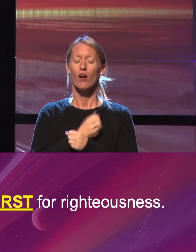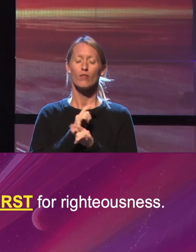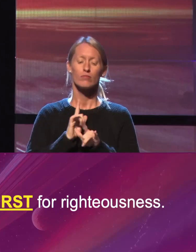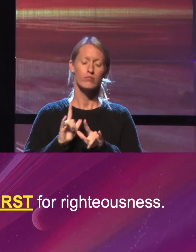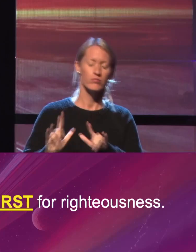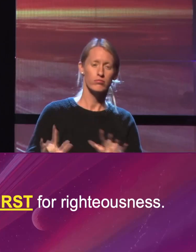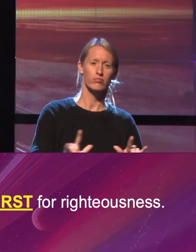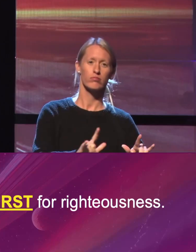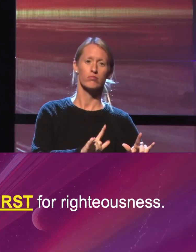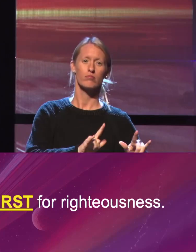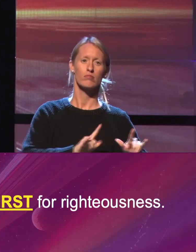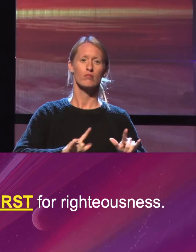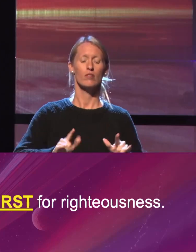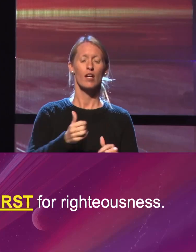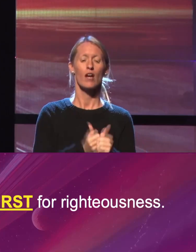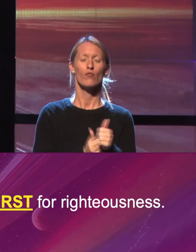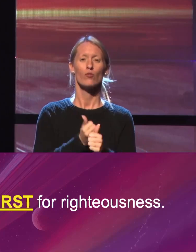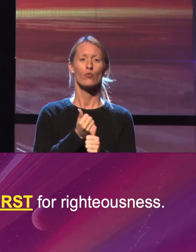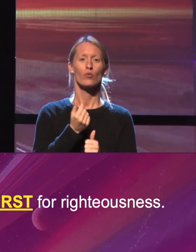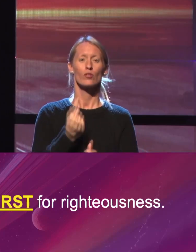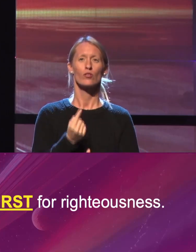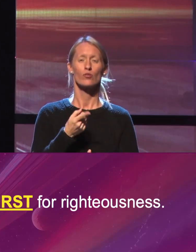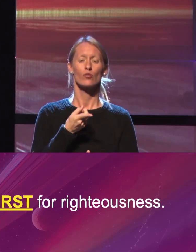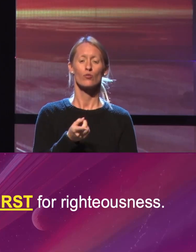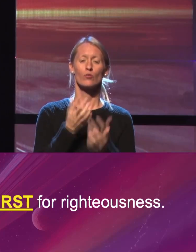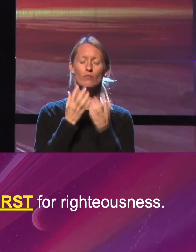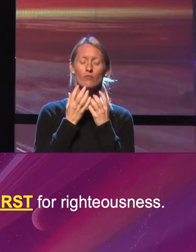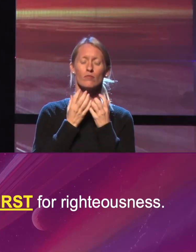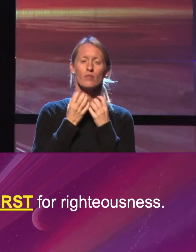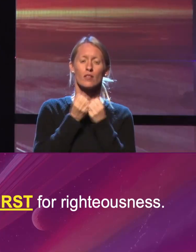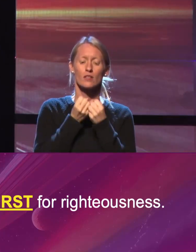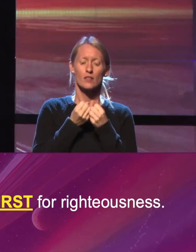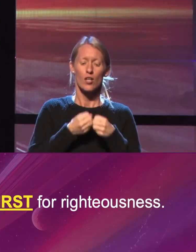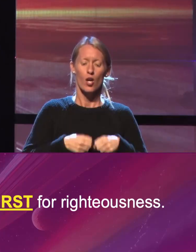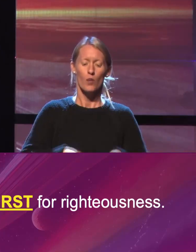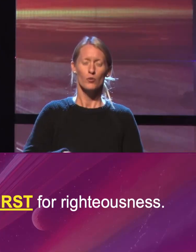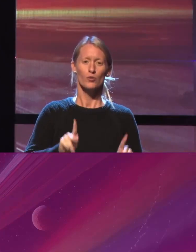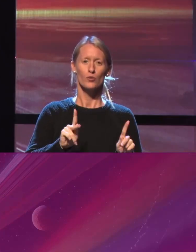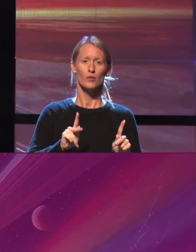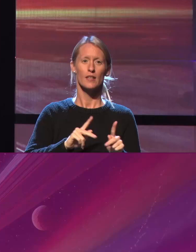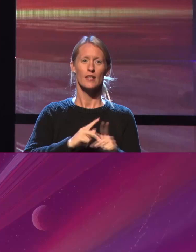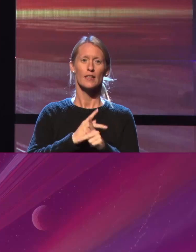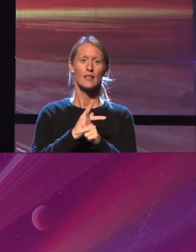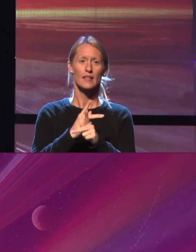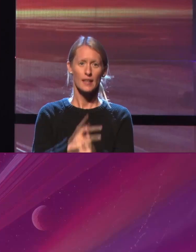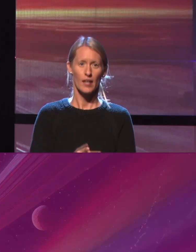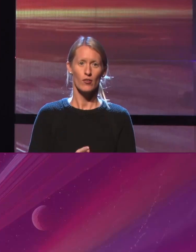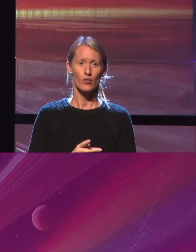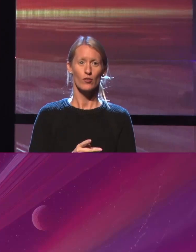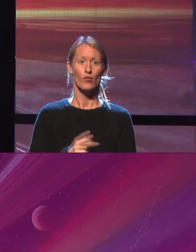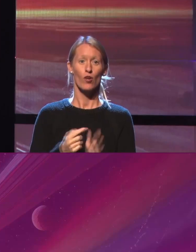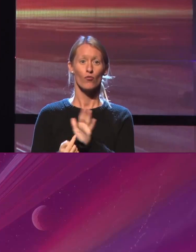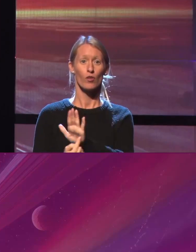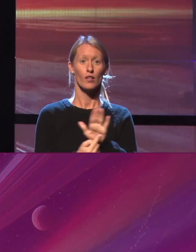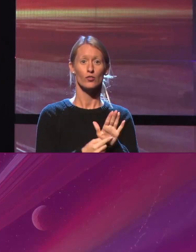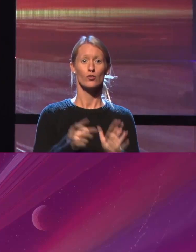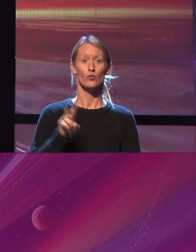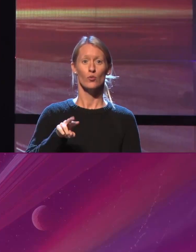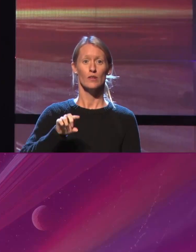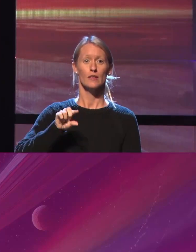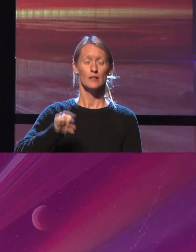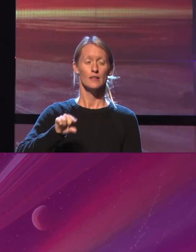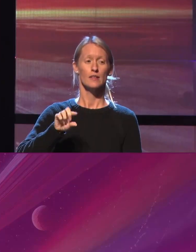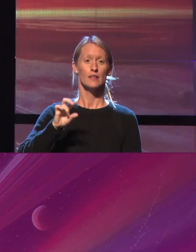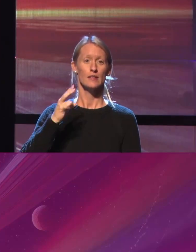are worthy of dignity, of opportunity, of care. Revelation chapter 22, verse 17